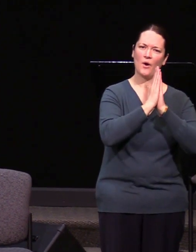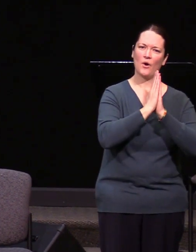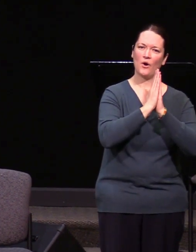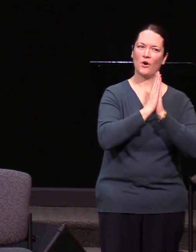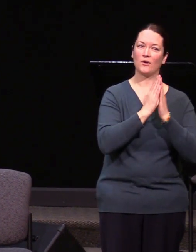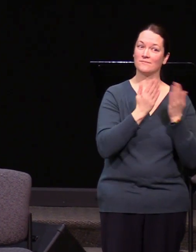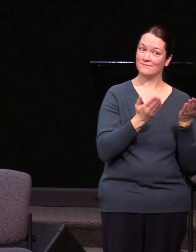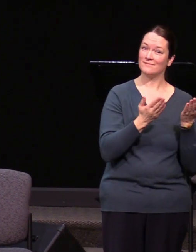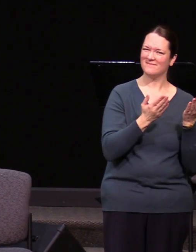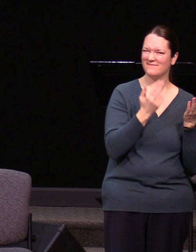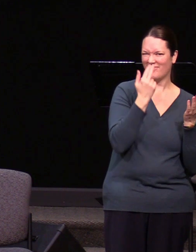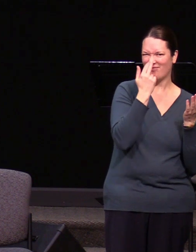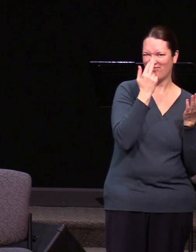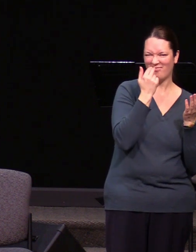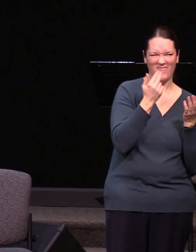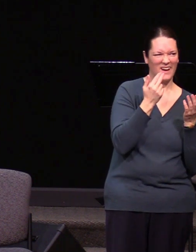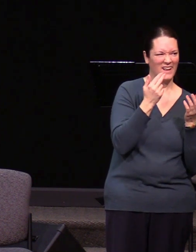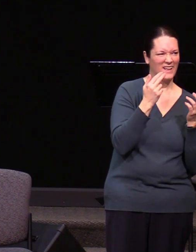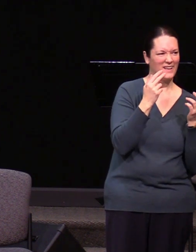funny thing